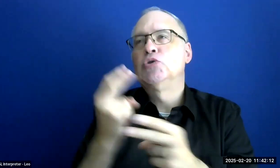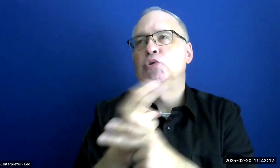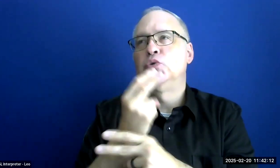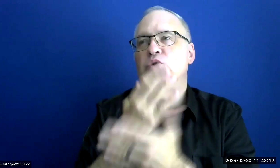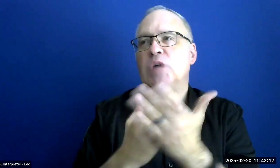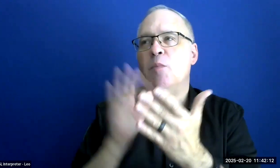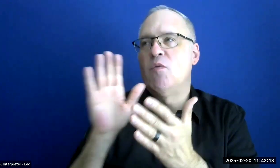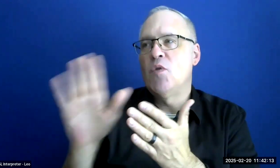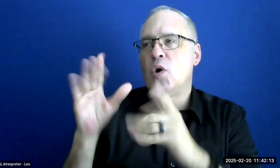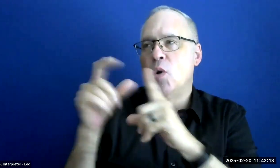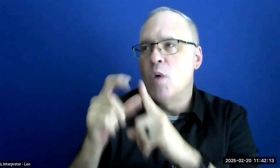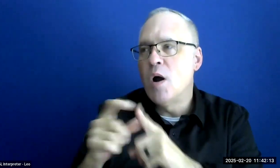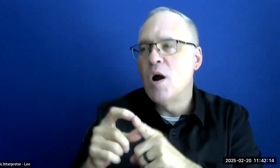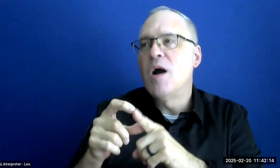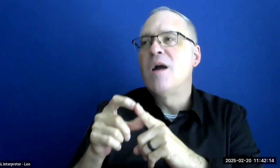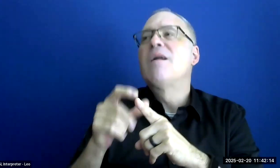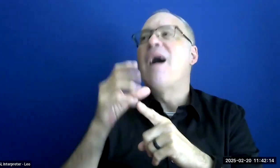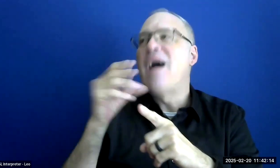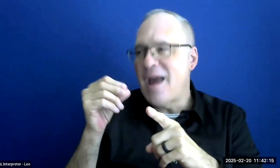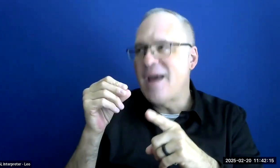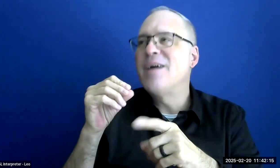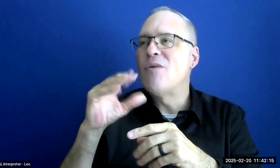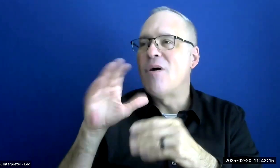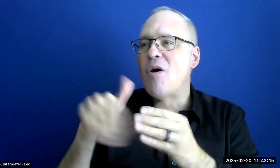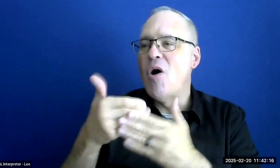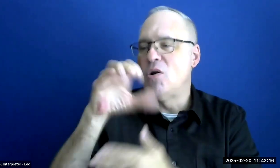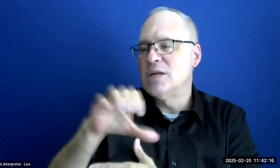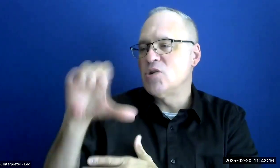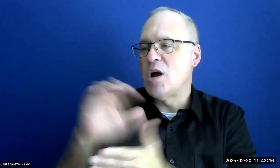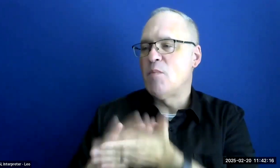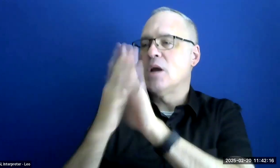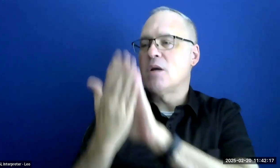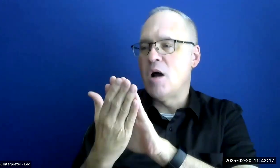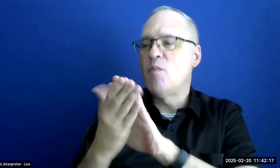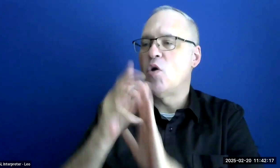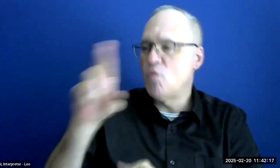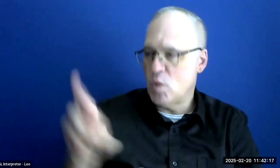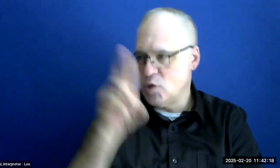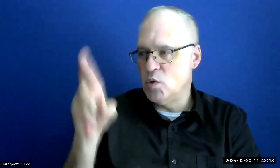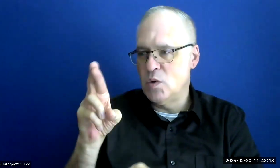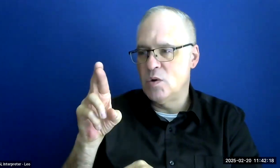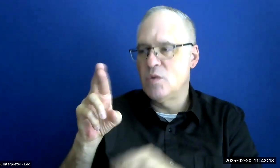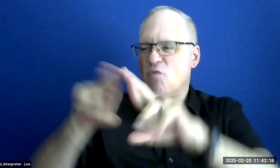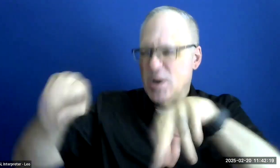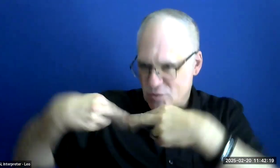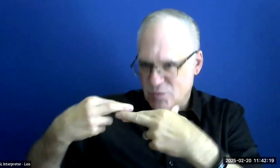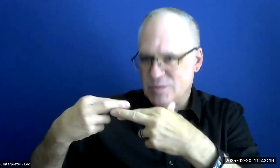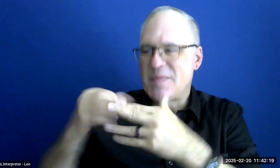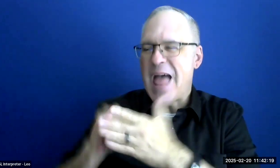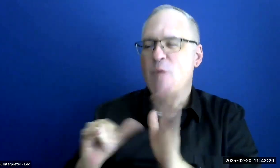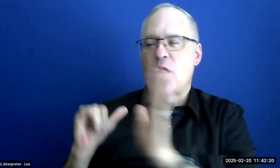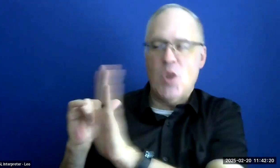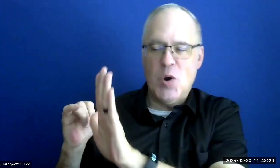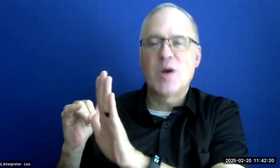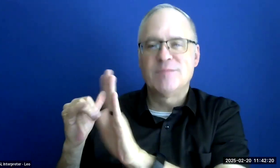have parity and turn all the central conferences into regional conferences too. That became their legislation. And